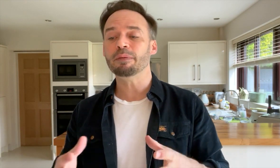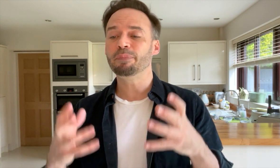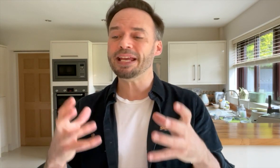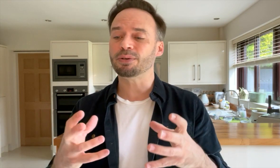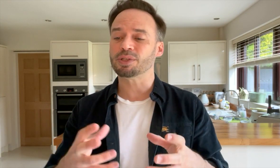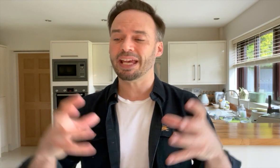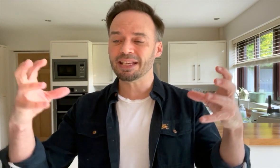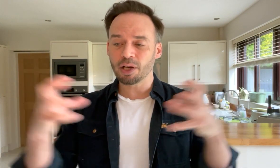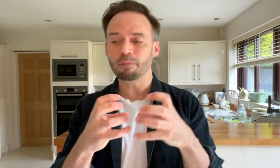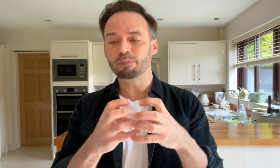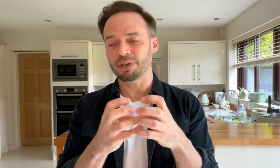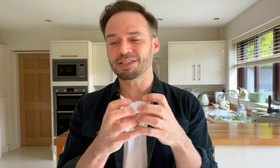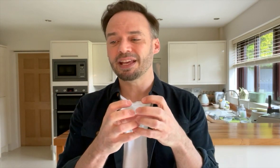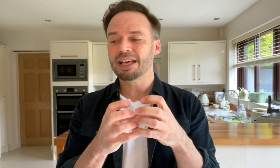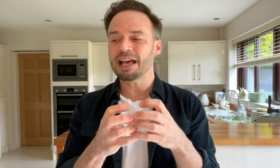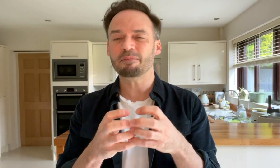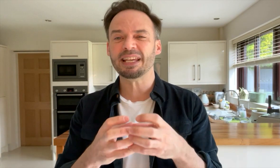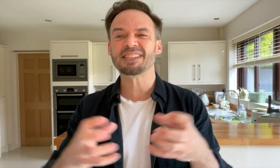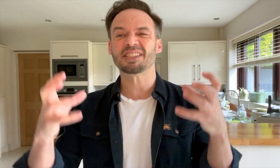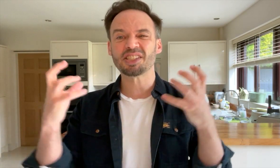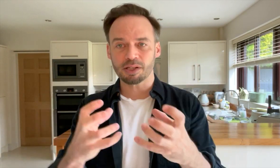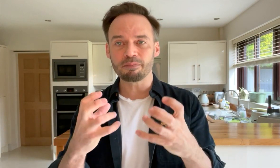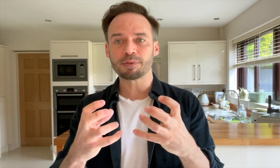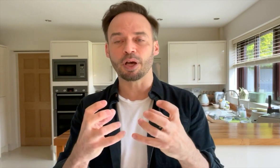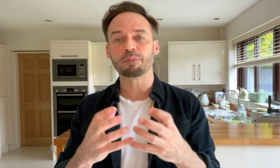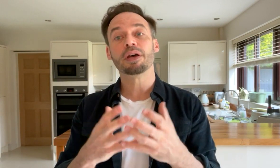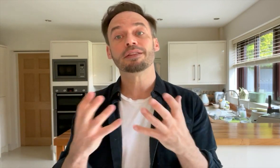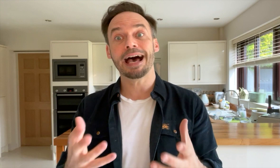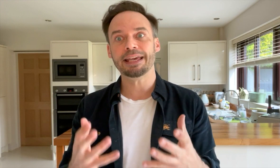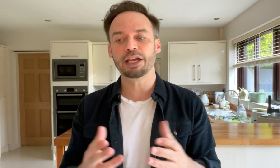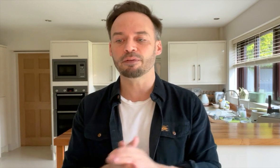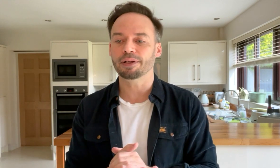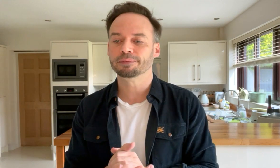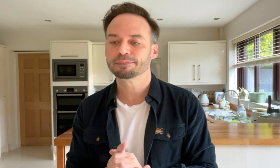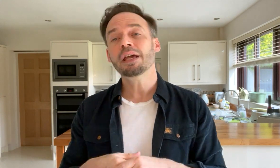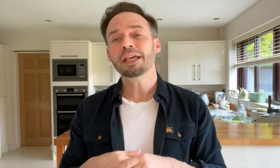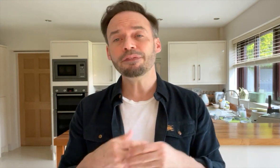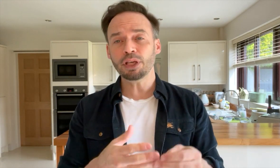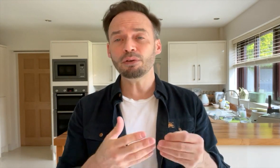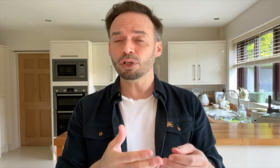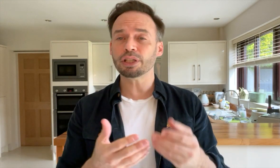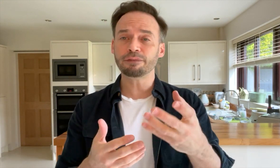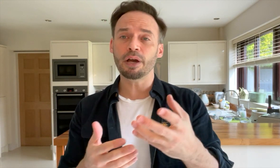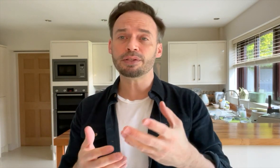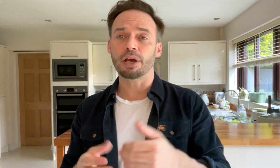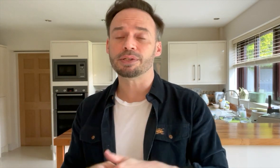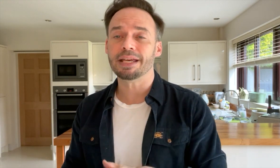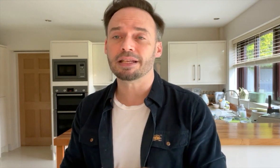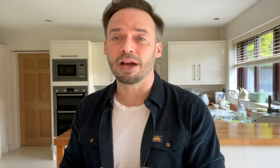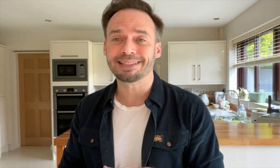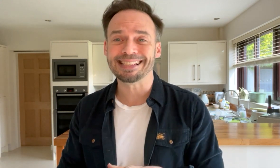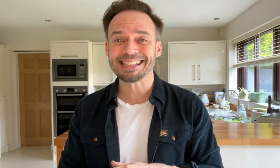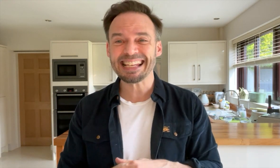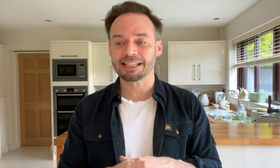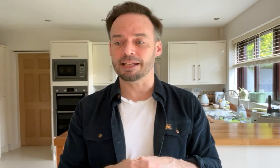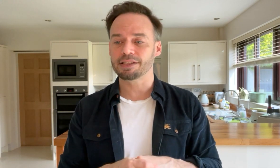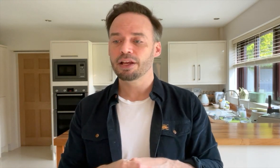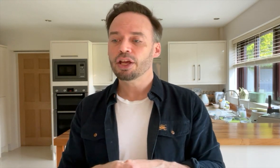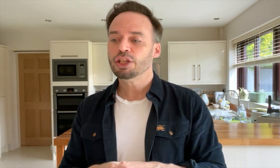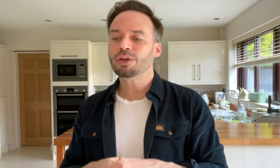the beatles encompassed that means sums up that era if you look at the photos in the 1960s you can